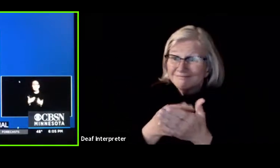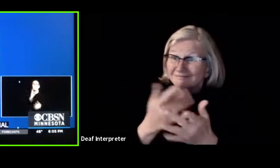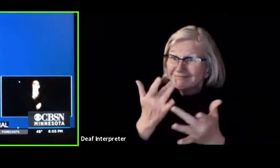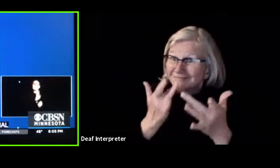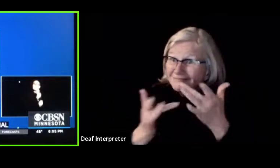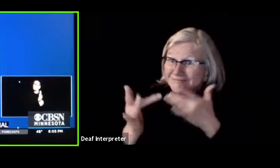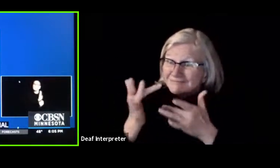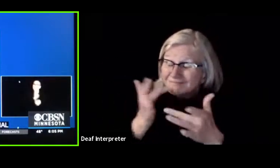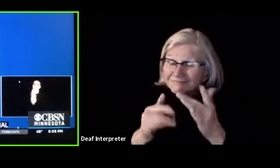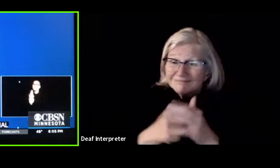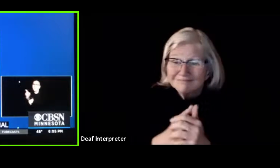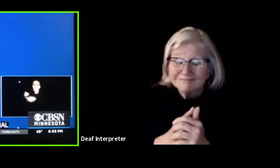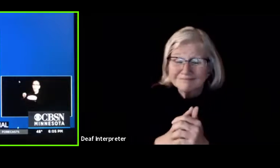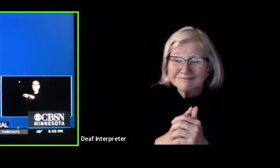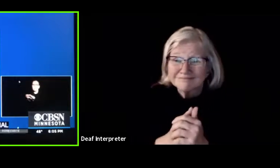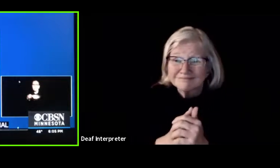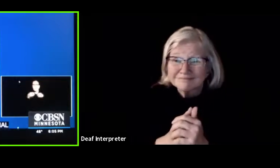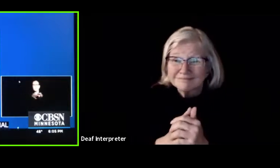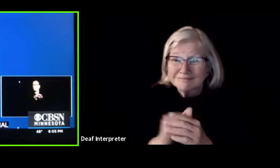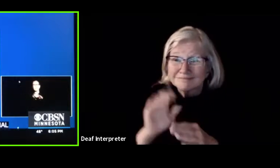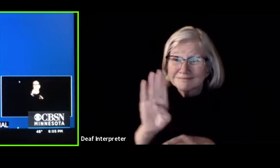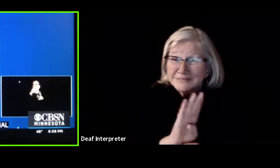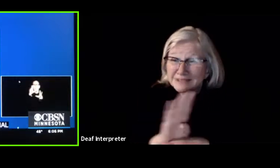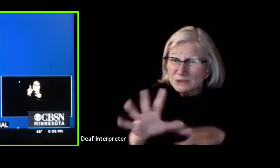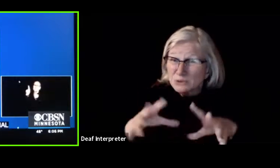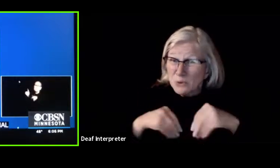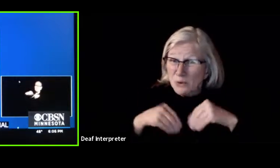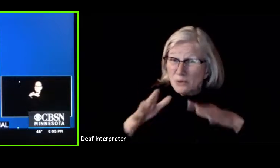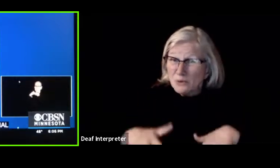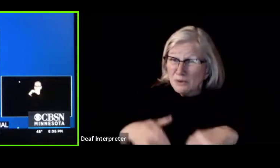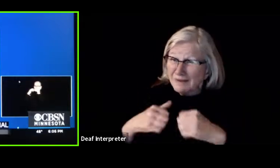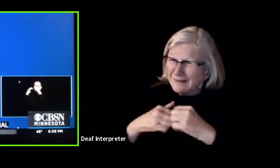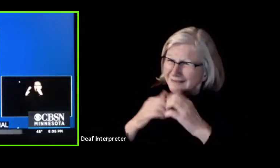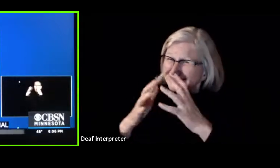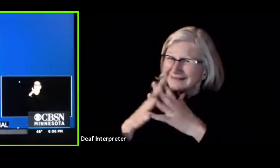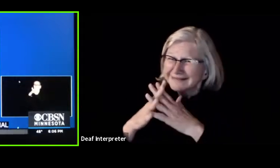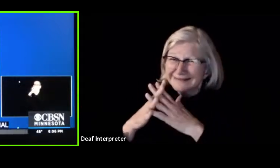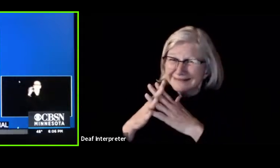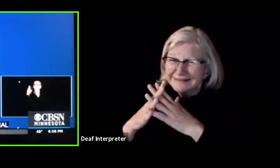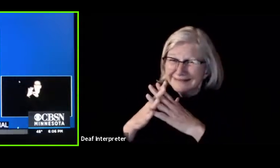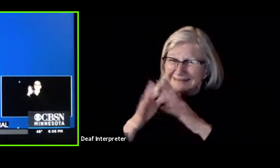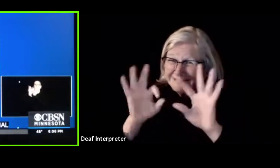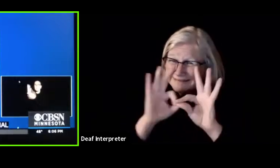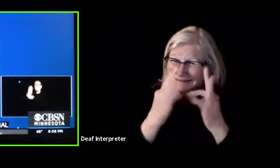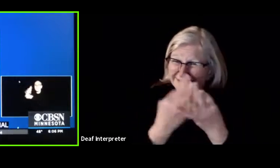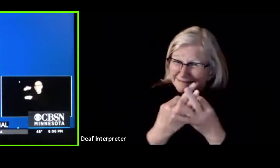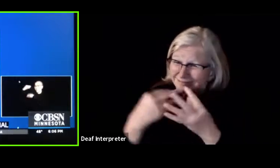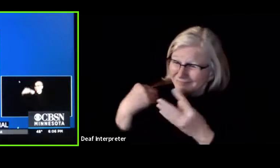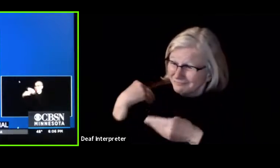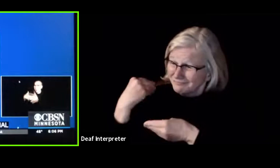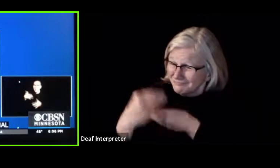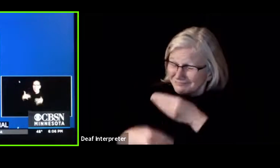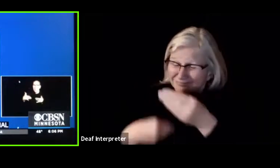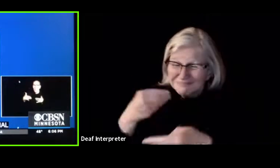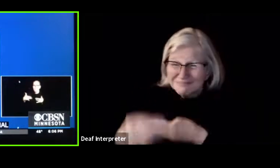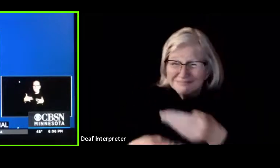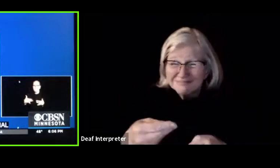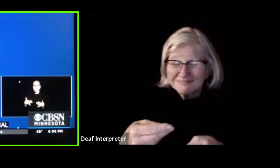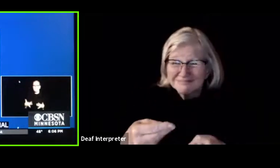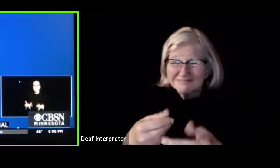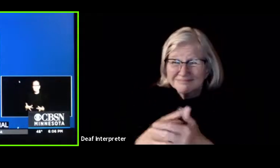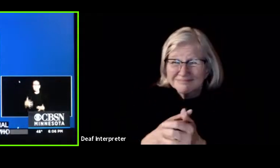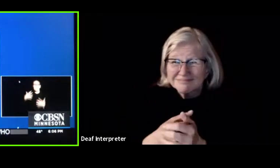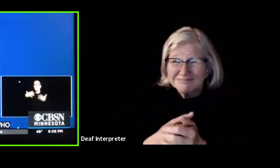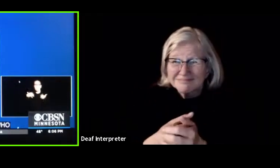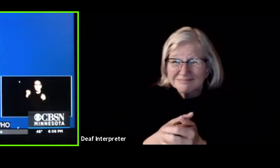own hands from the ground up or have been in your family for generations. And to providers, healthcare providers, long-term care